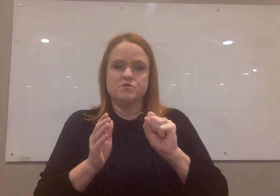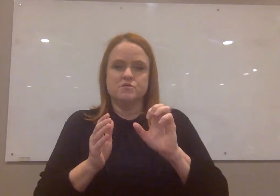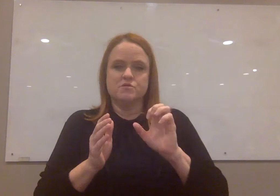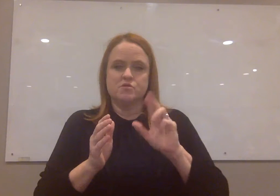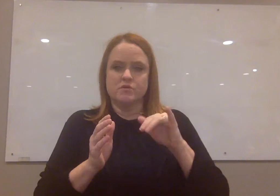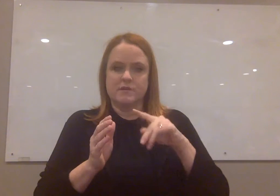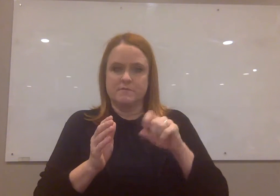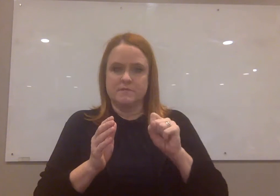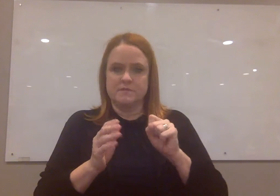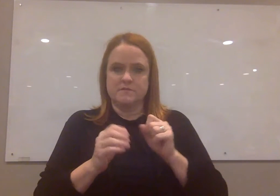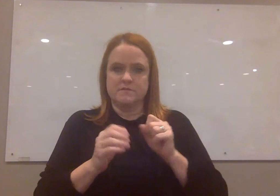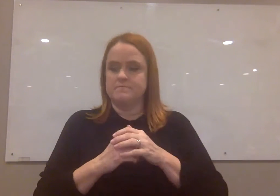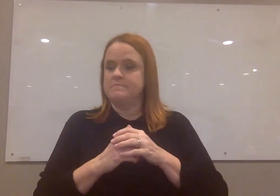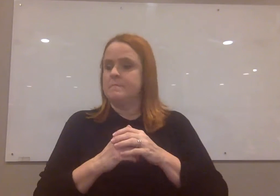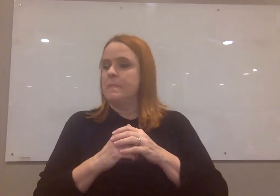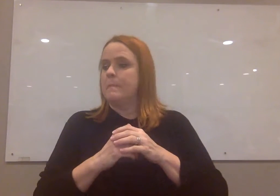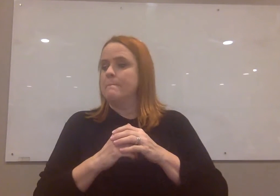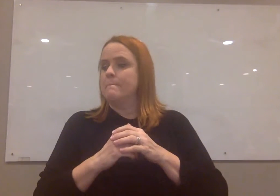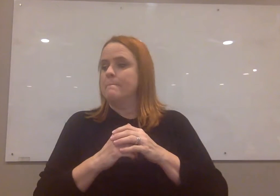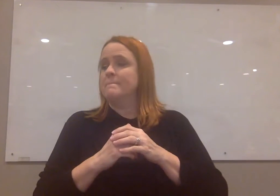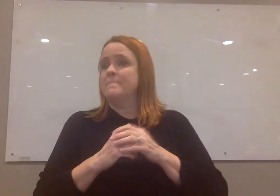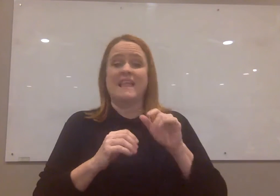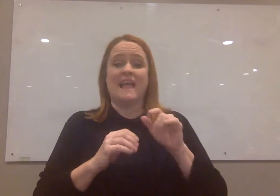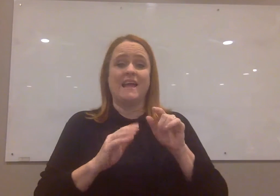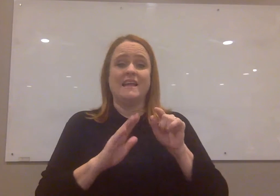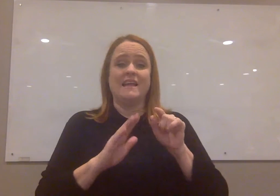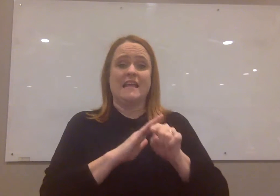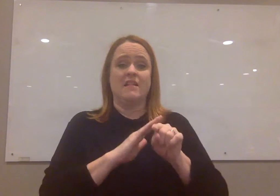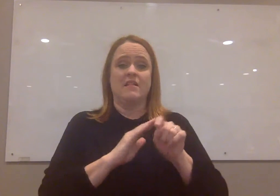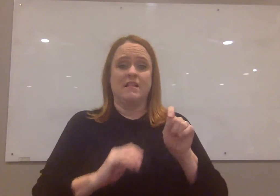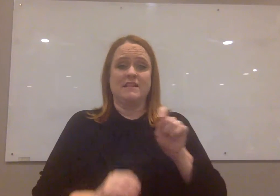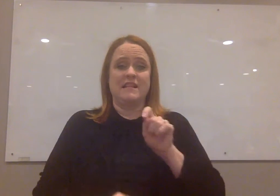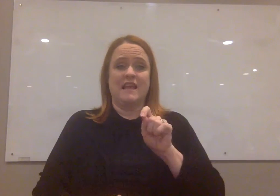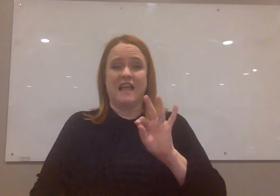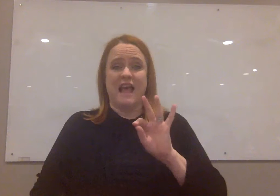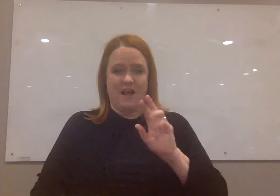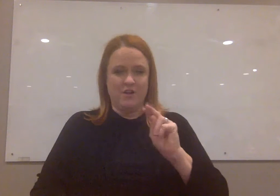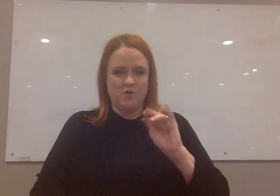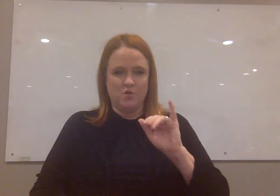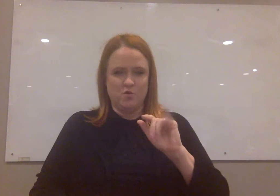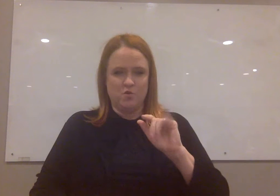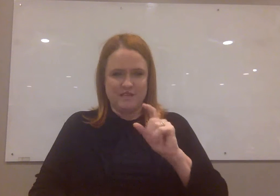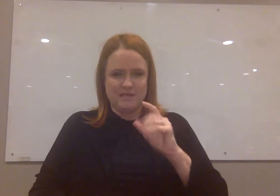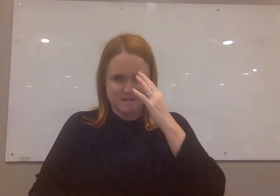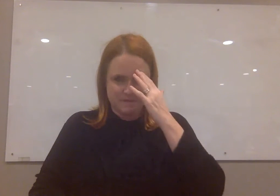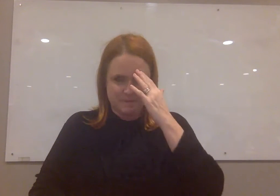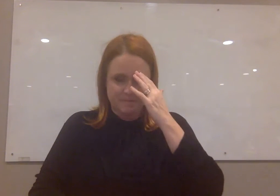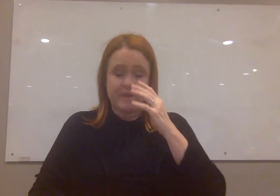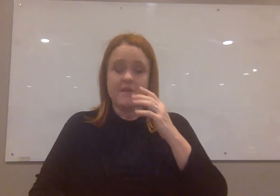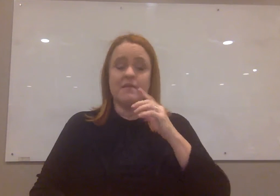Much like kill-9 in Unix, the actual kill exit message